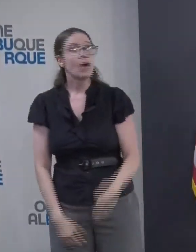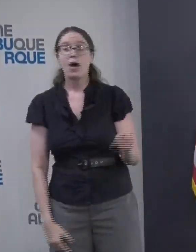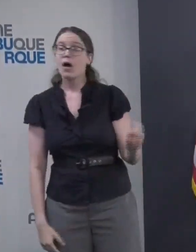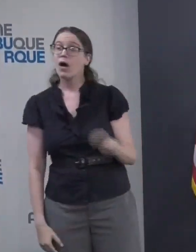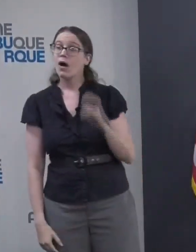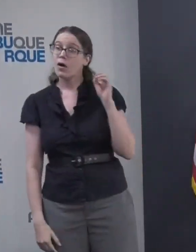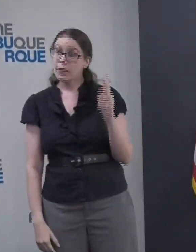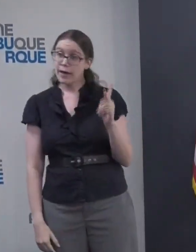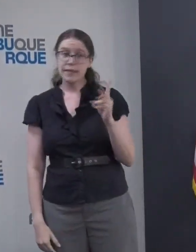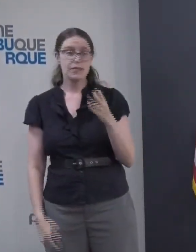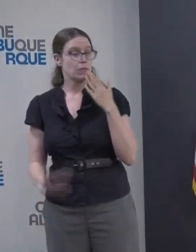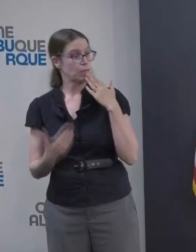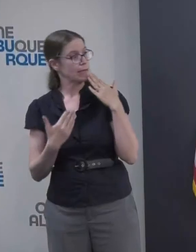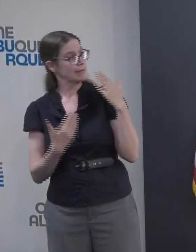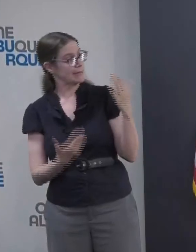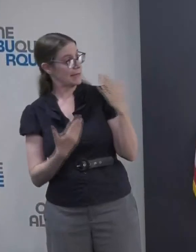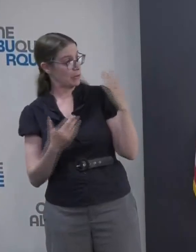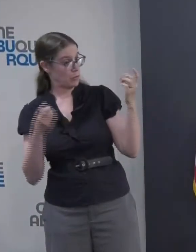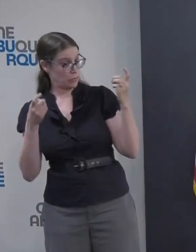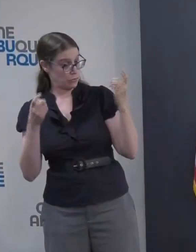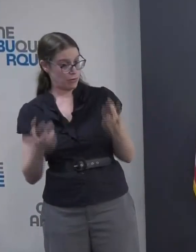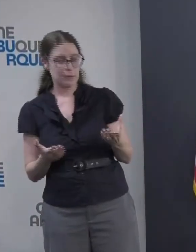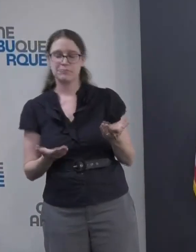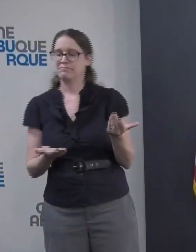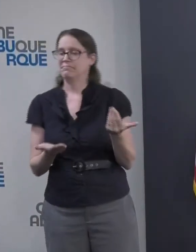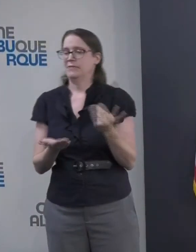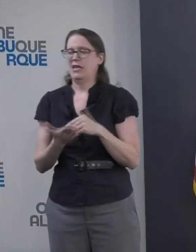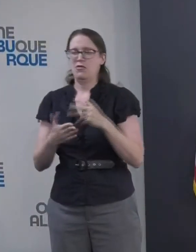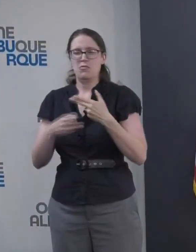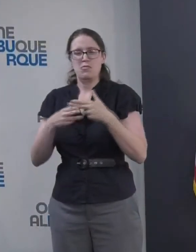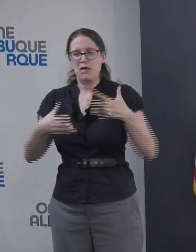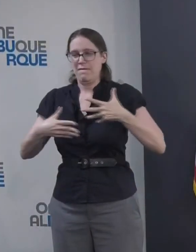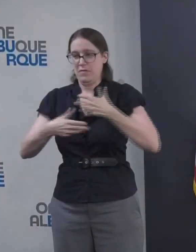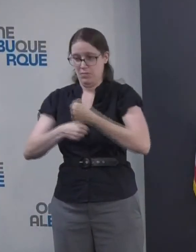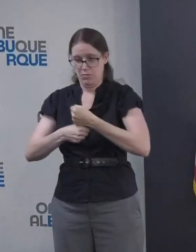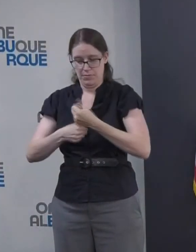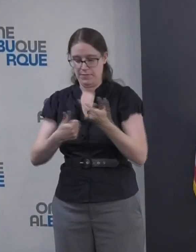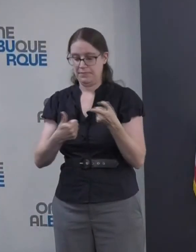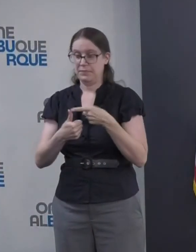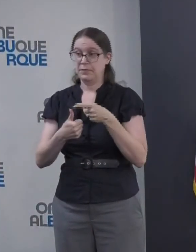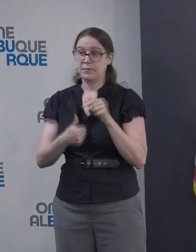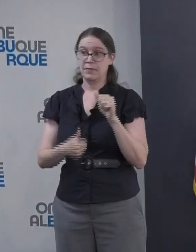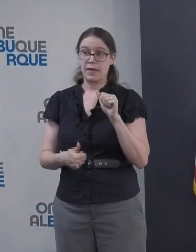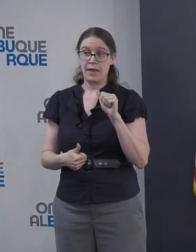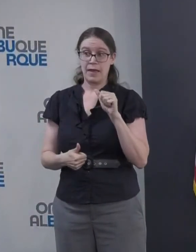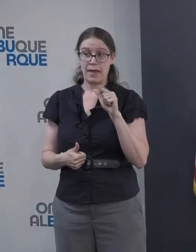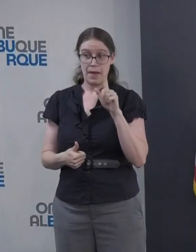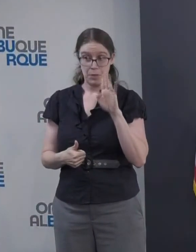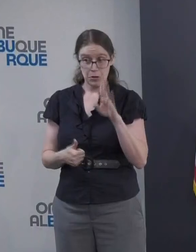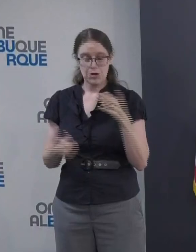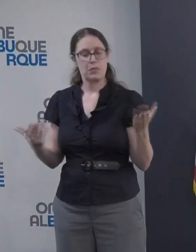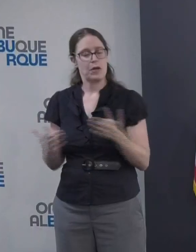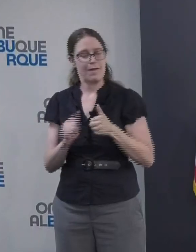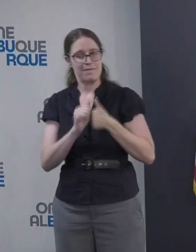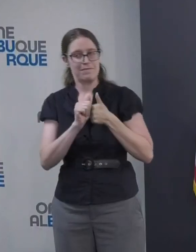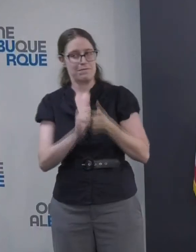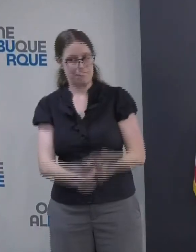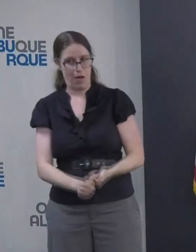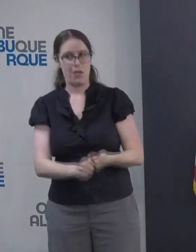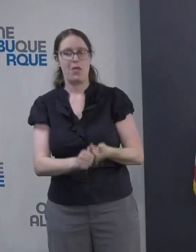Okay, so thank you so much, Director, and just a brief summary. So number one, Albuquerque's following suit. We're excited to